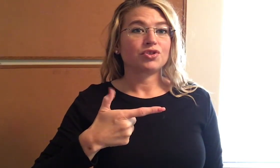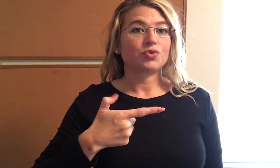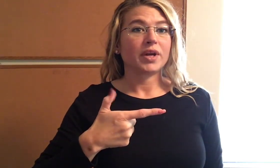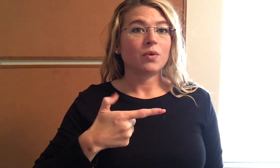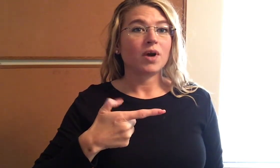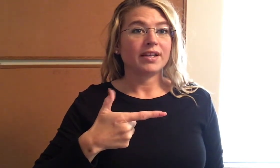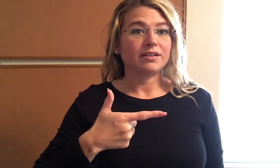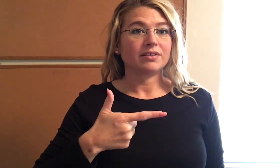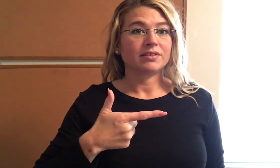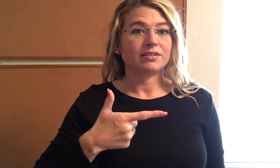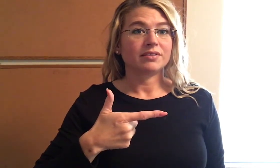21.